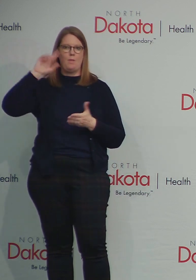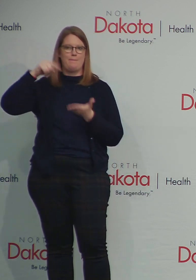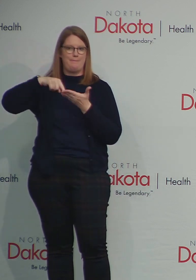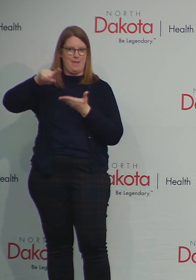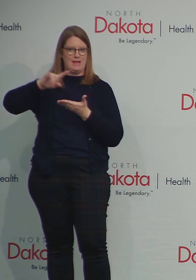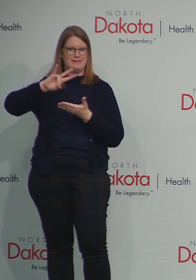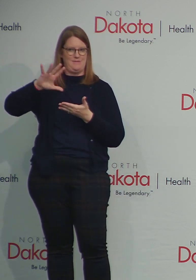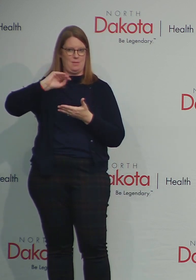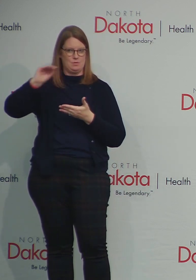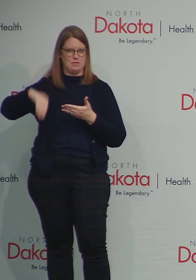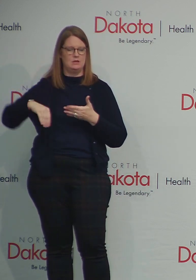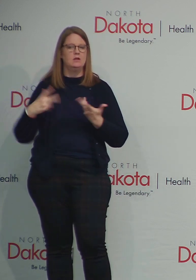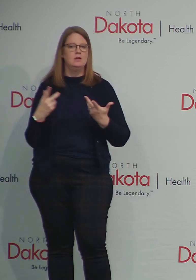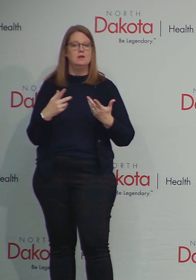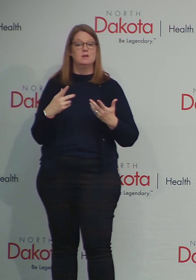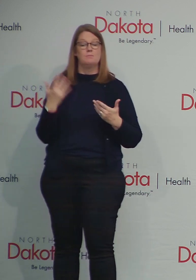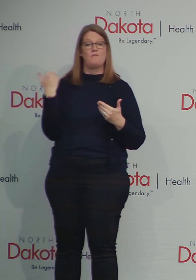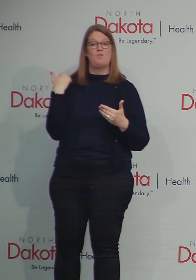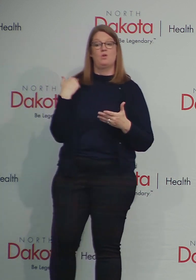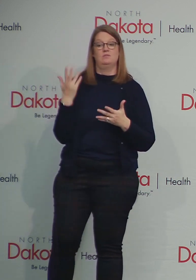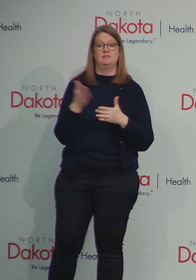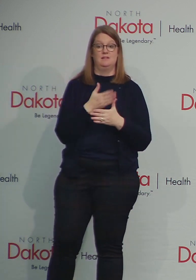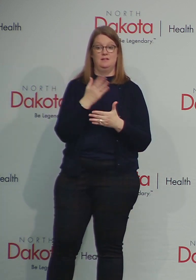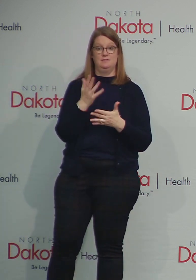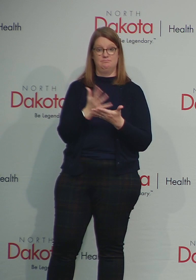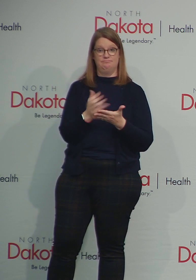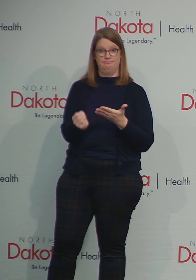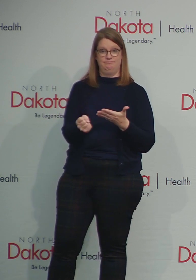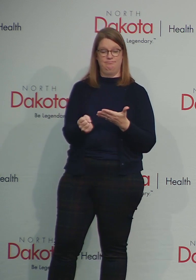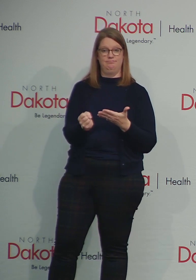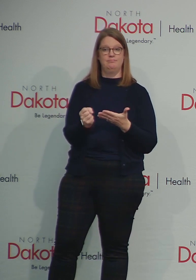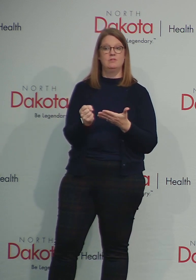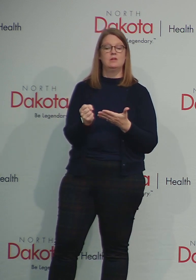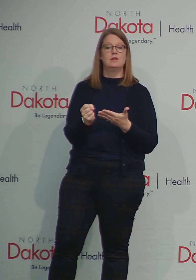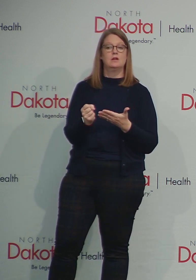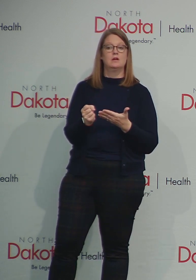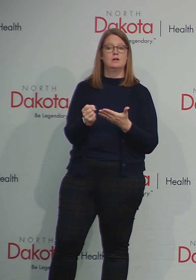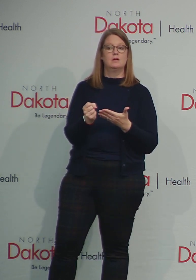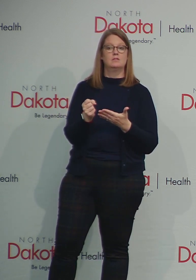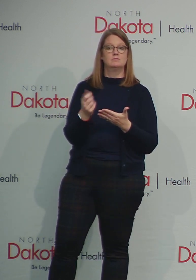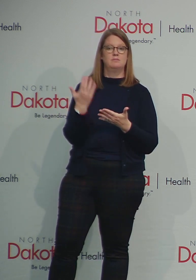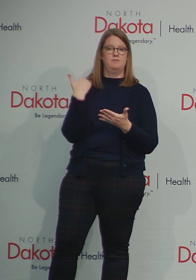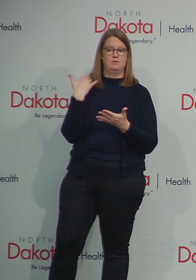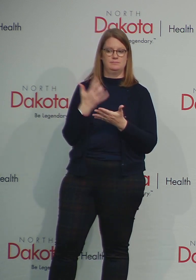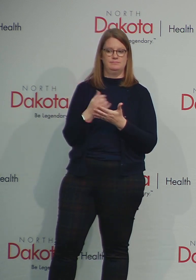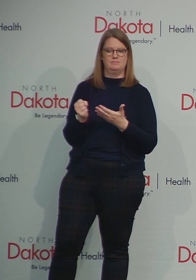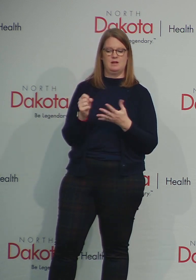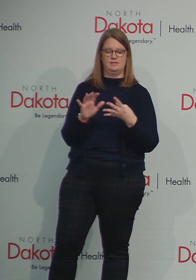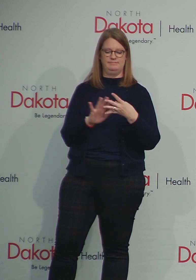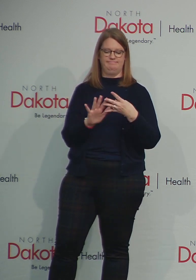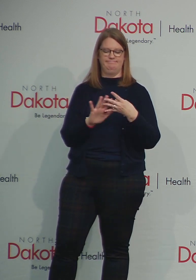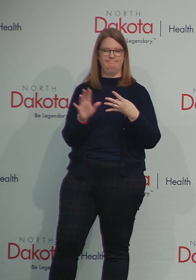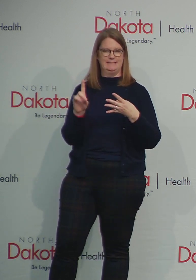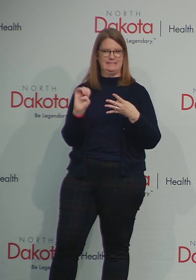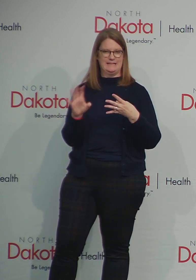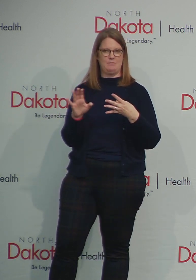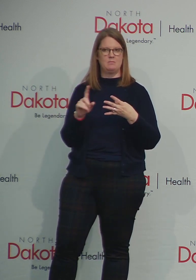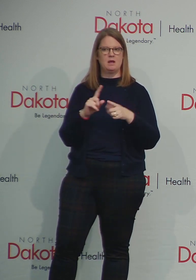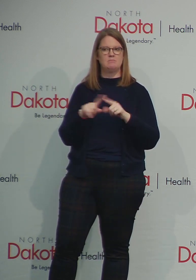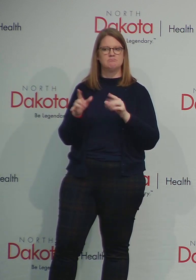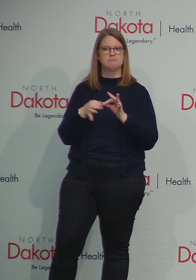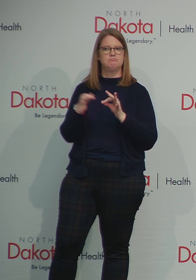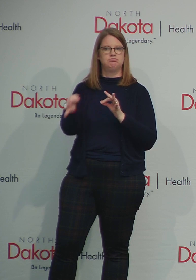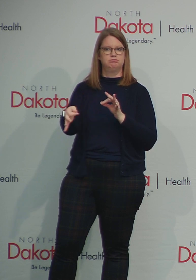2020. That was set to expire. The prior authorization was going to expire in mid-December. But we're